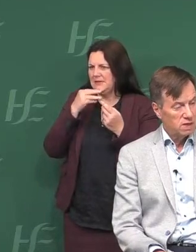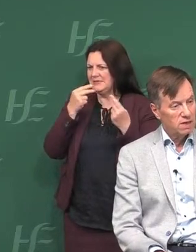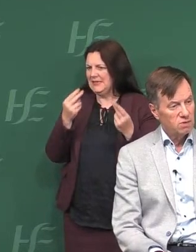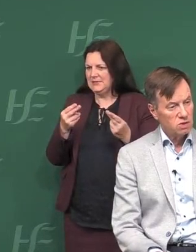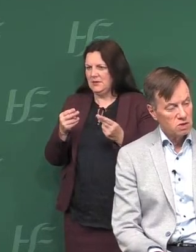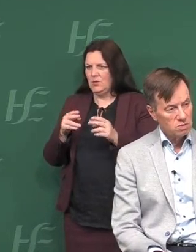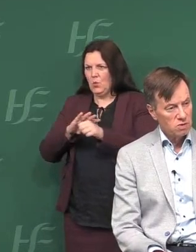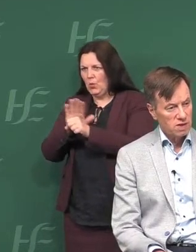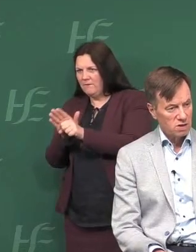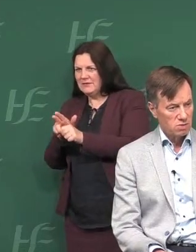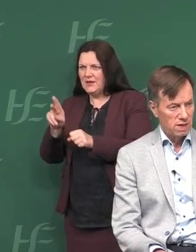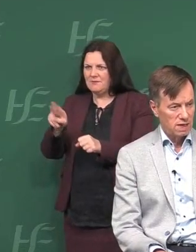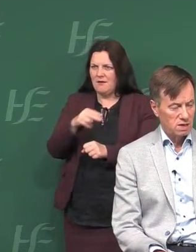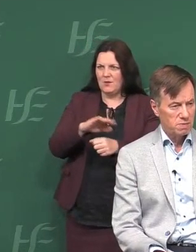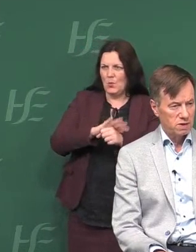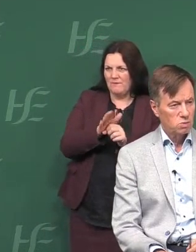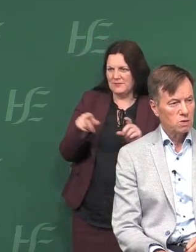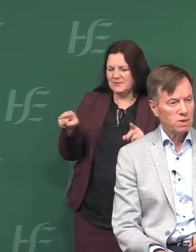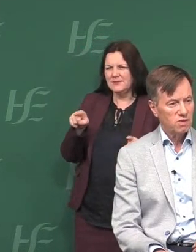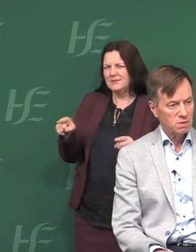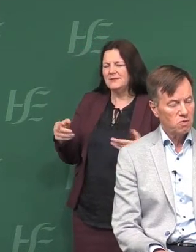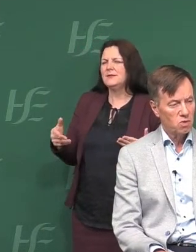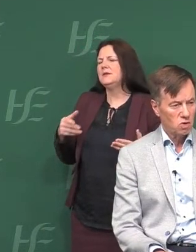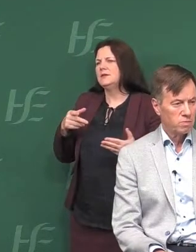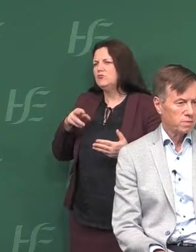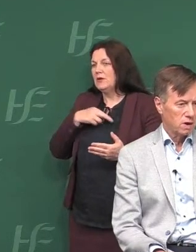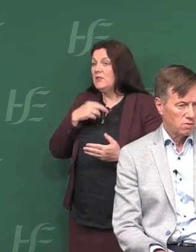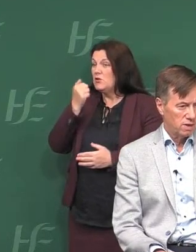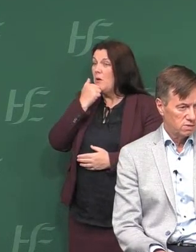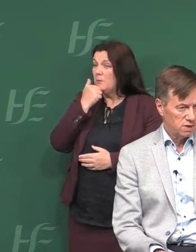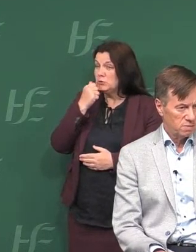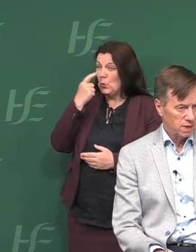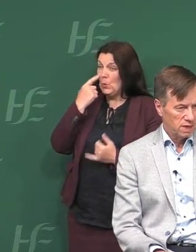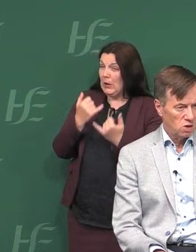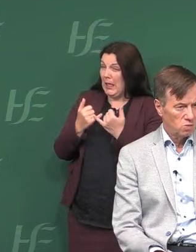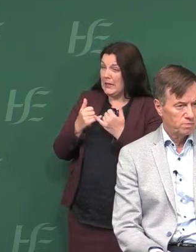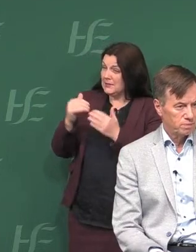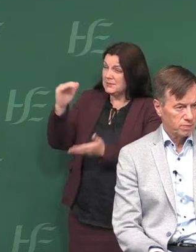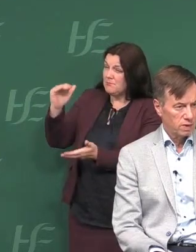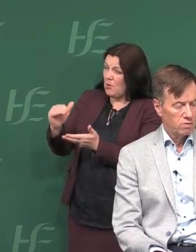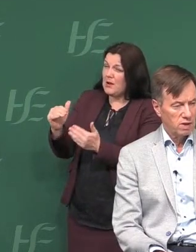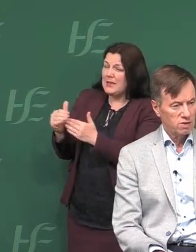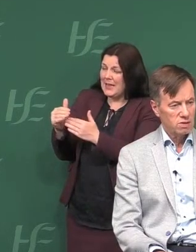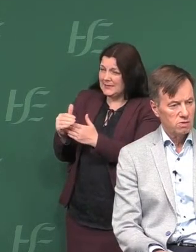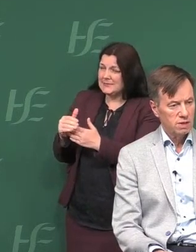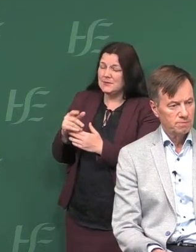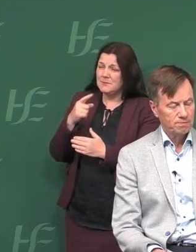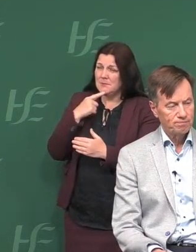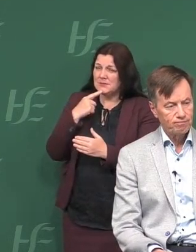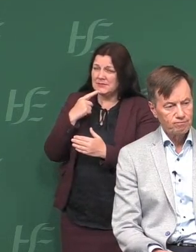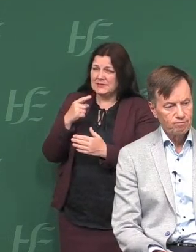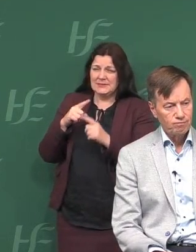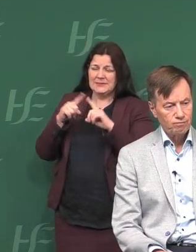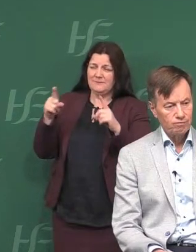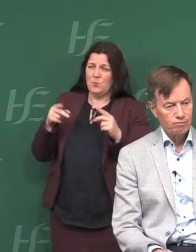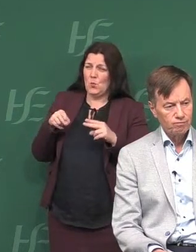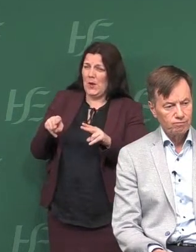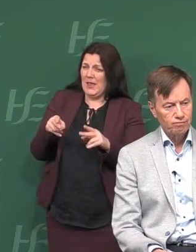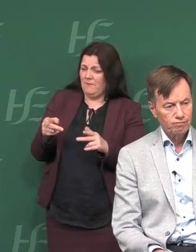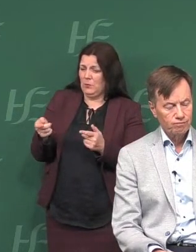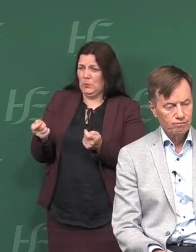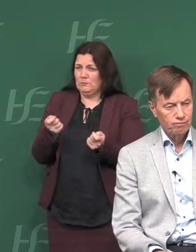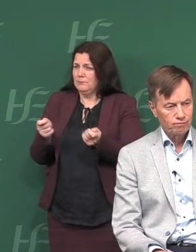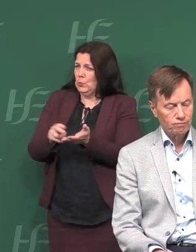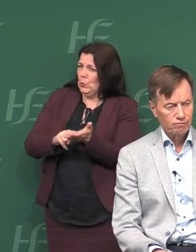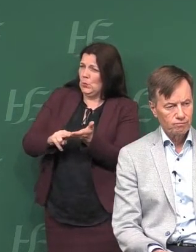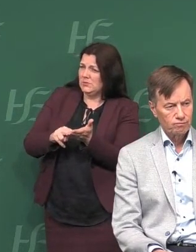high, even though the numbers actually, compared to what we have seen before, are relatively speaking low and rising slowly.